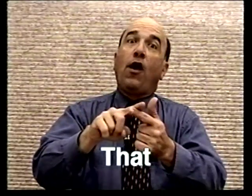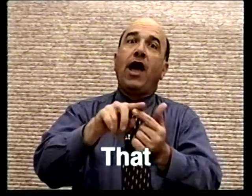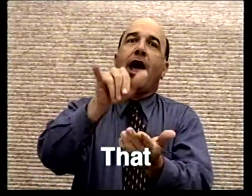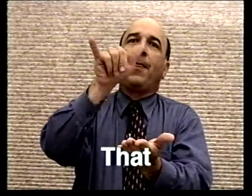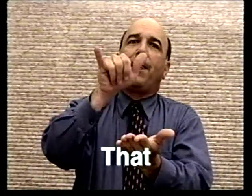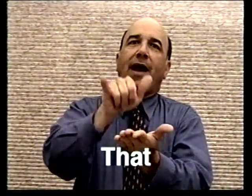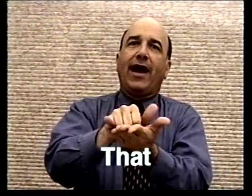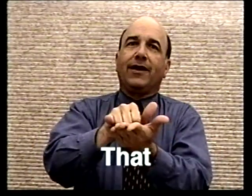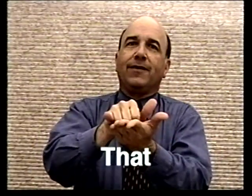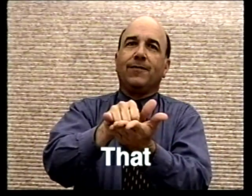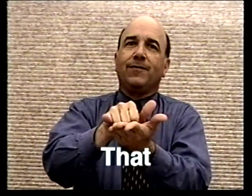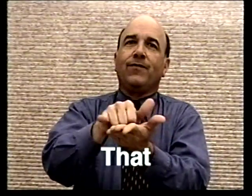or that.